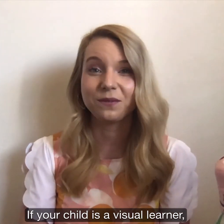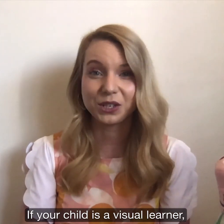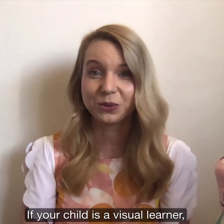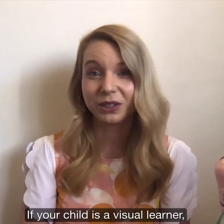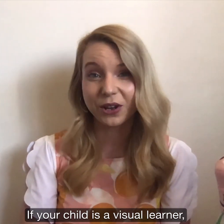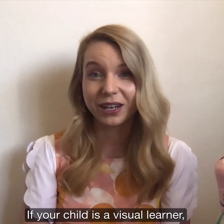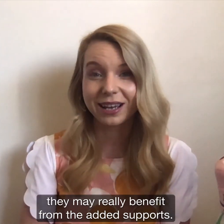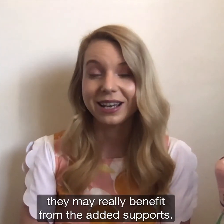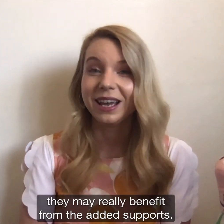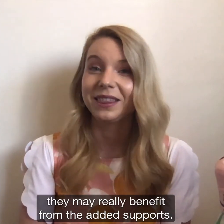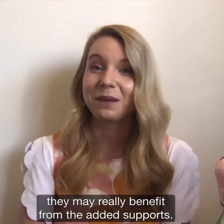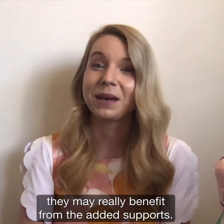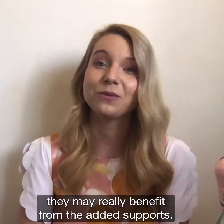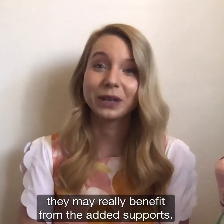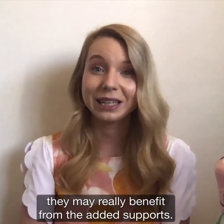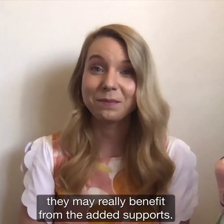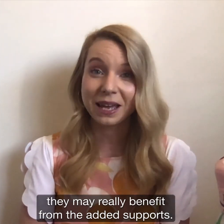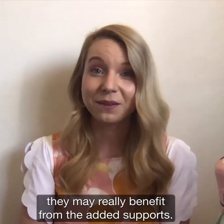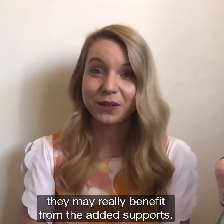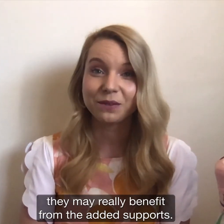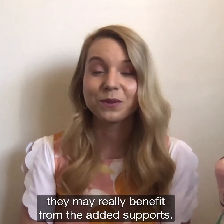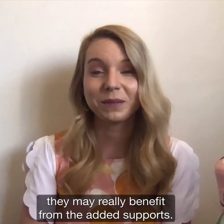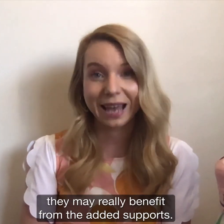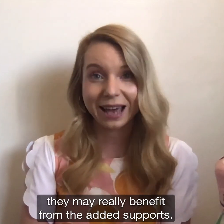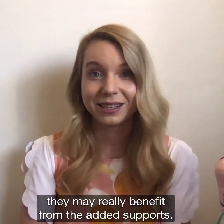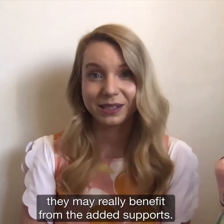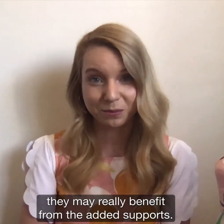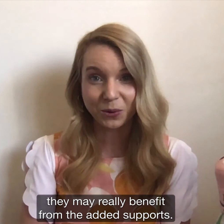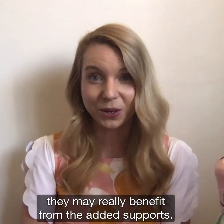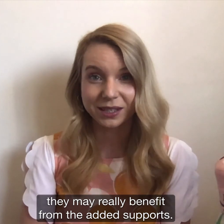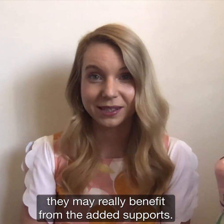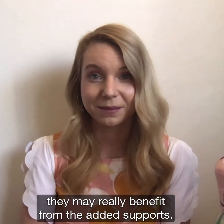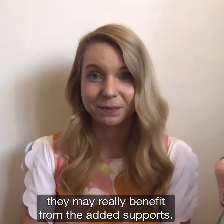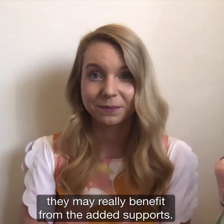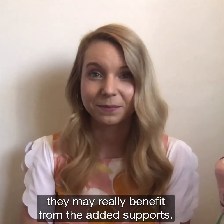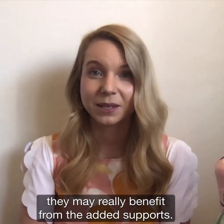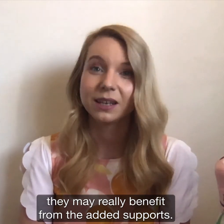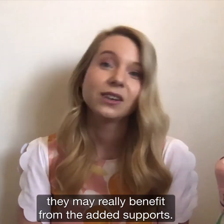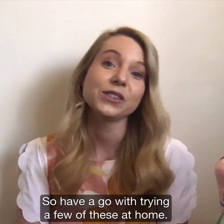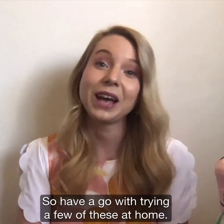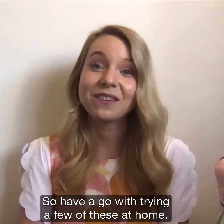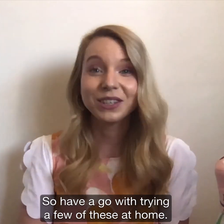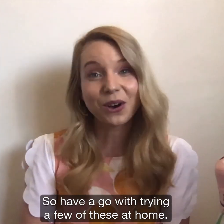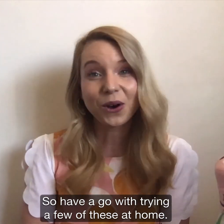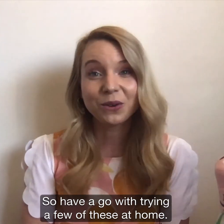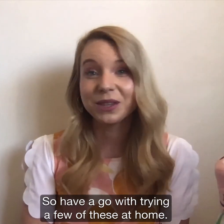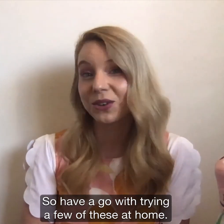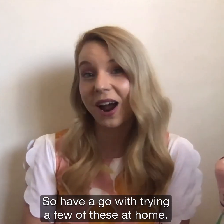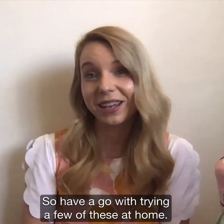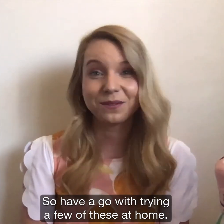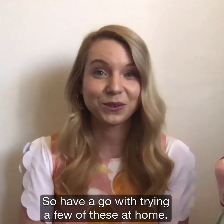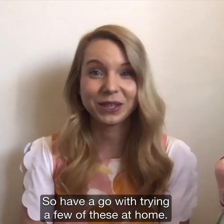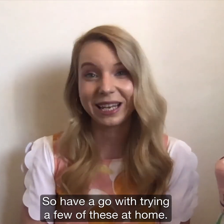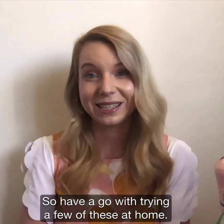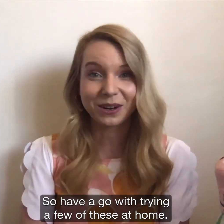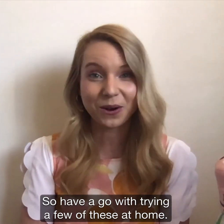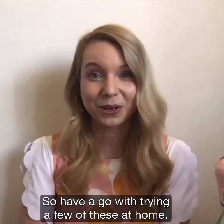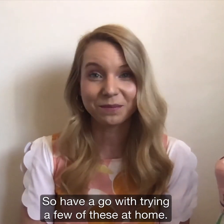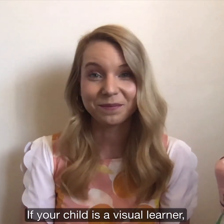visual learner, they may really benefit from the added supports. So have a go with trying a few of these at home.